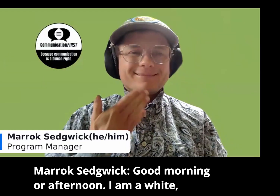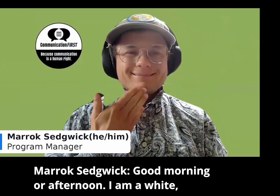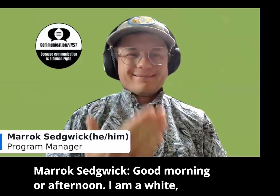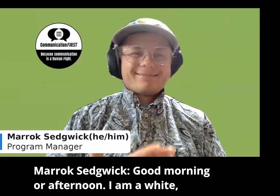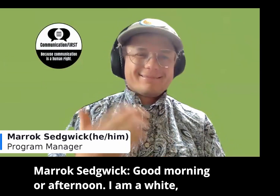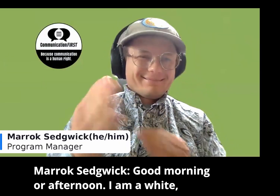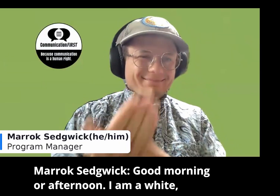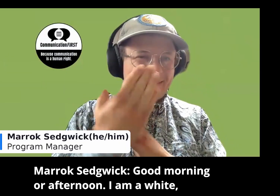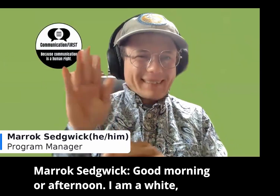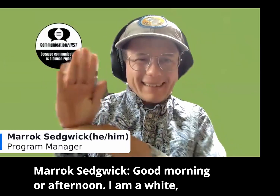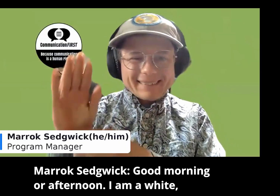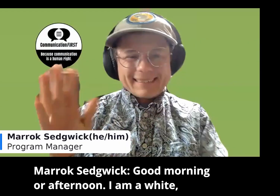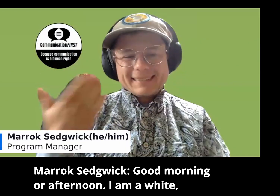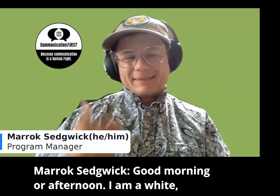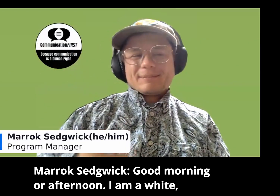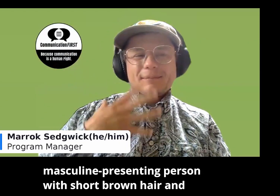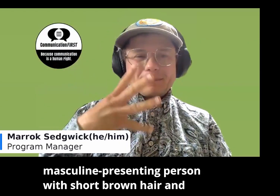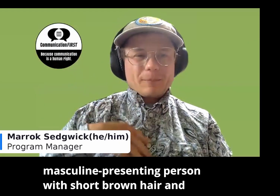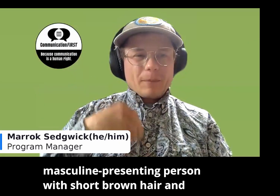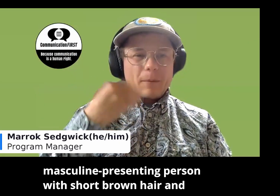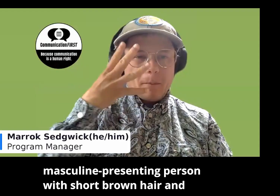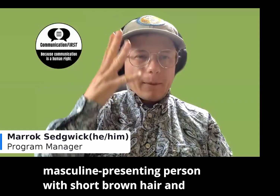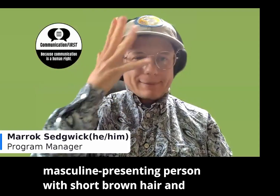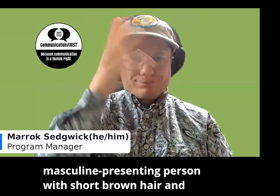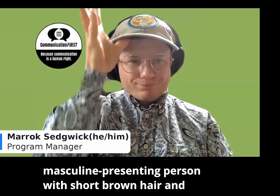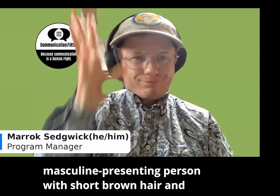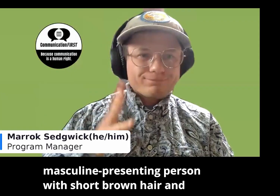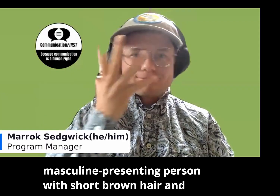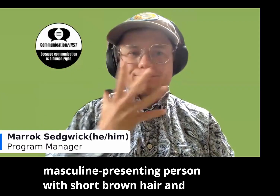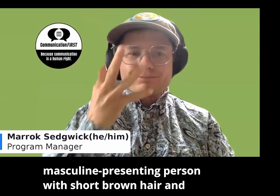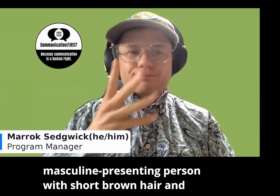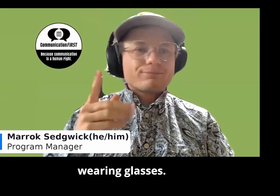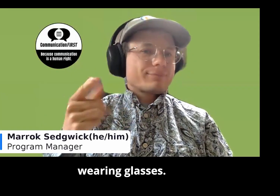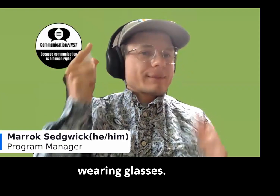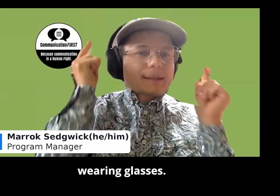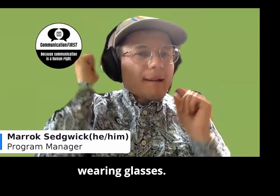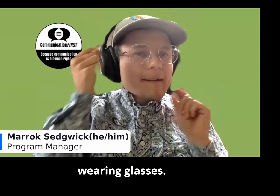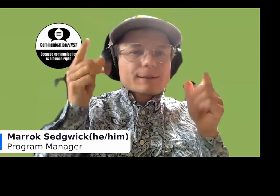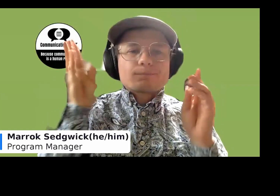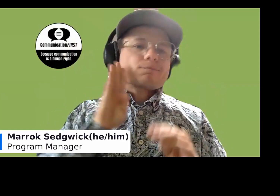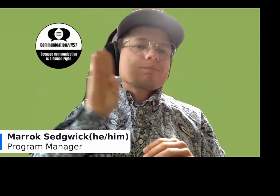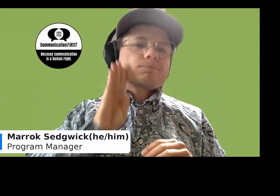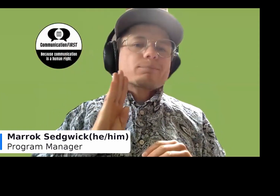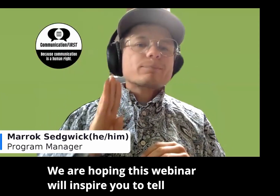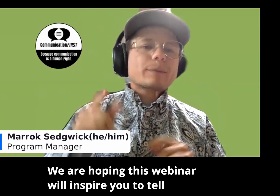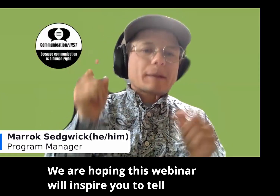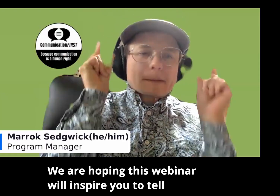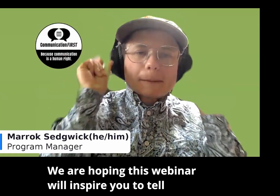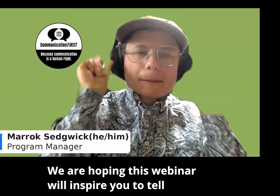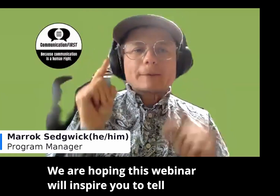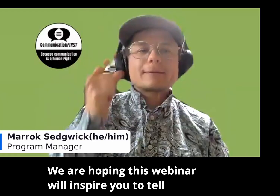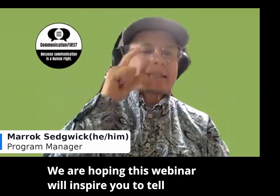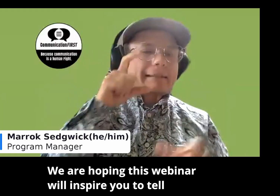Good morning or afternoon. I am a white masculine presenting person with short brown hair and wearing glasses. We are